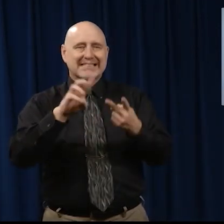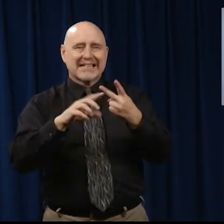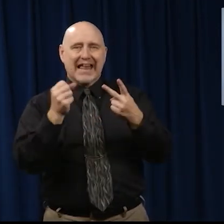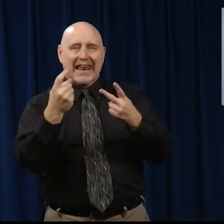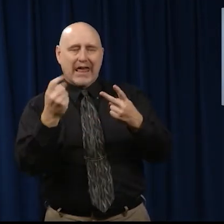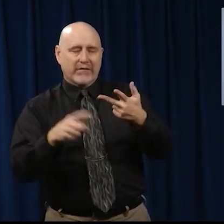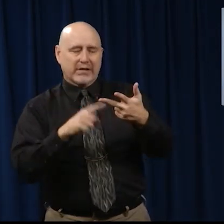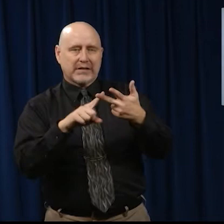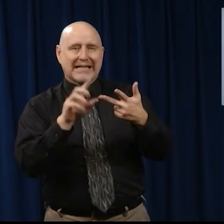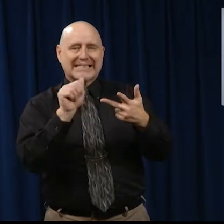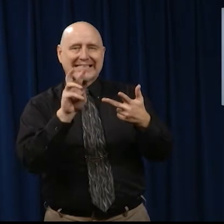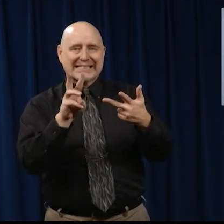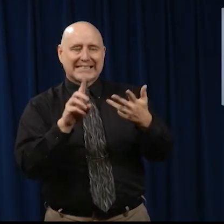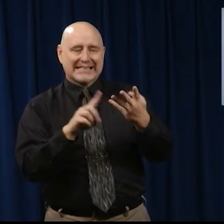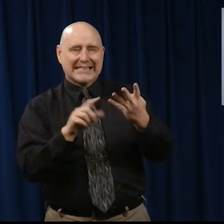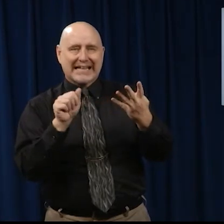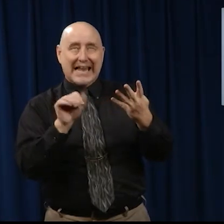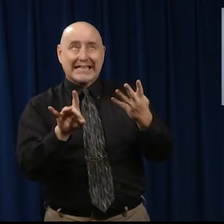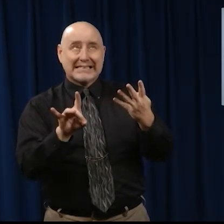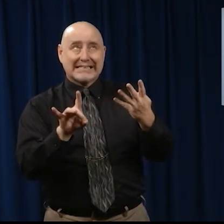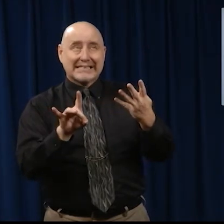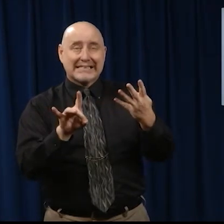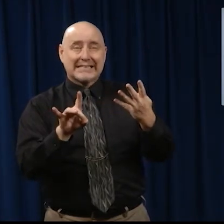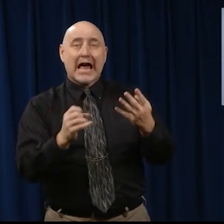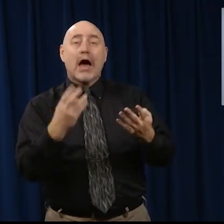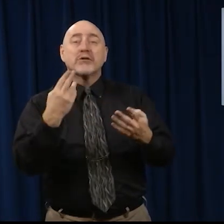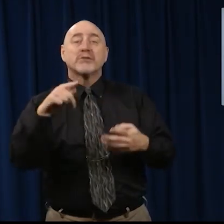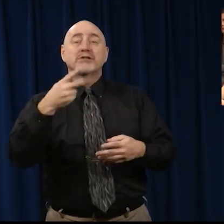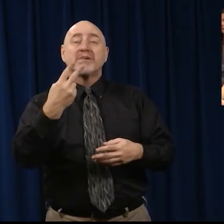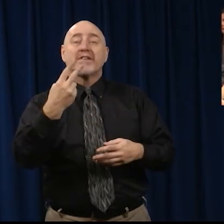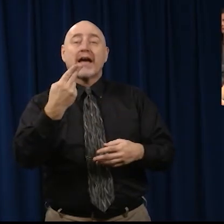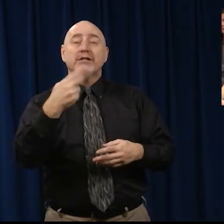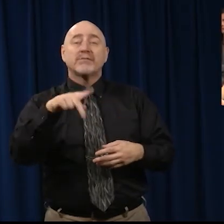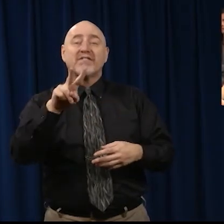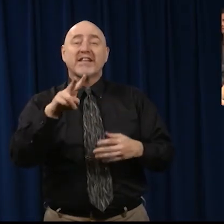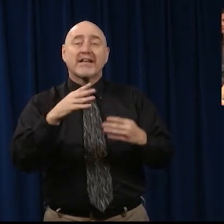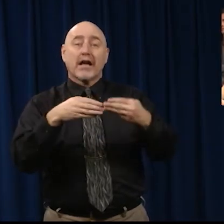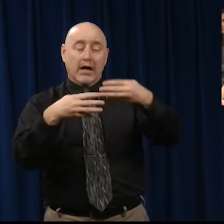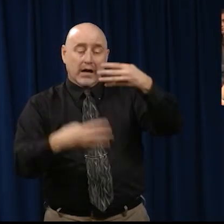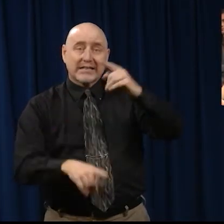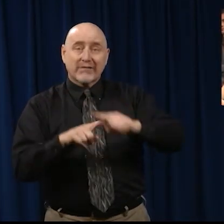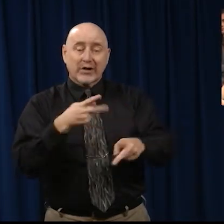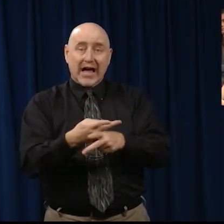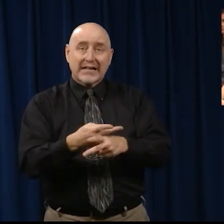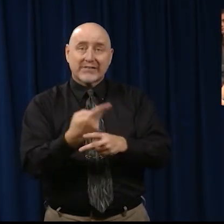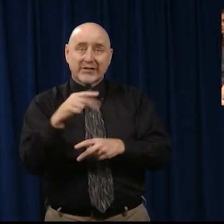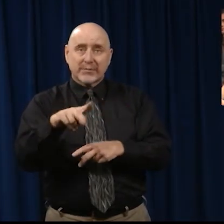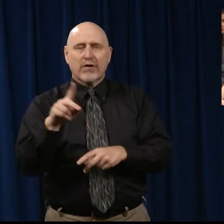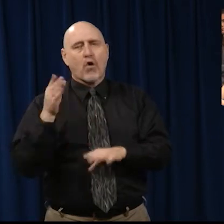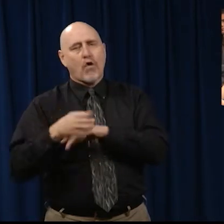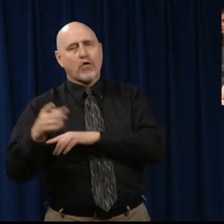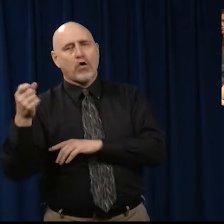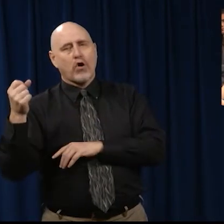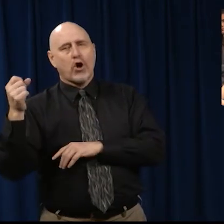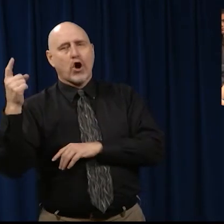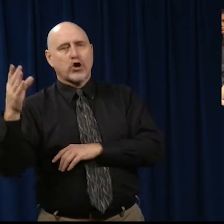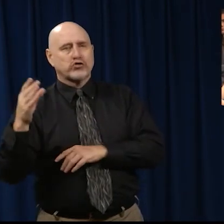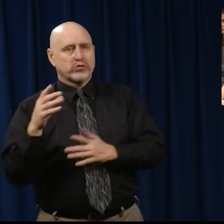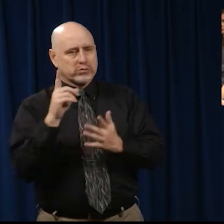6 and 11 and 16 and 18, I believe. You know how many strains of HPV there are? over 100. So that leaves out strain 31,